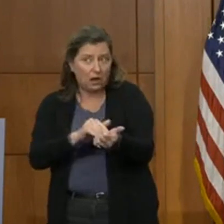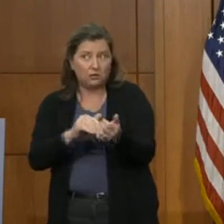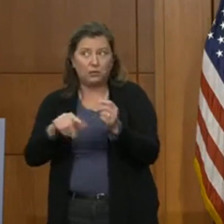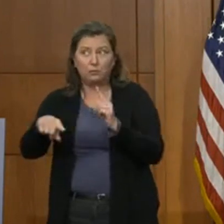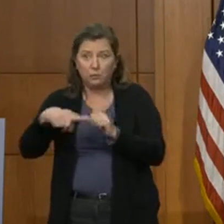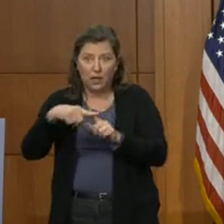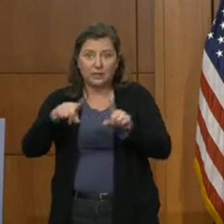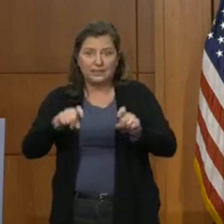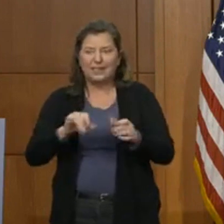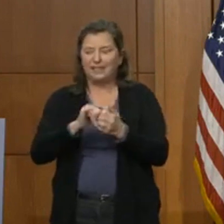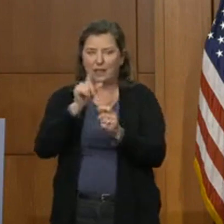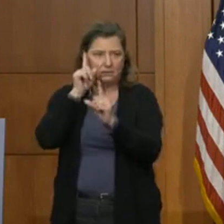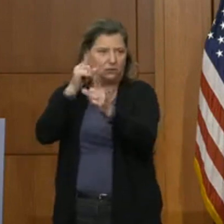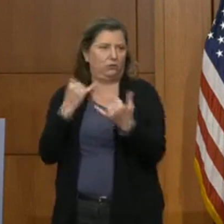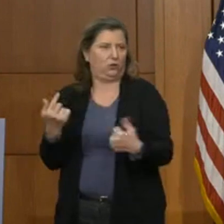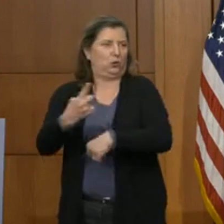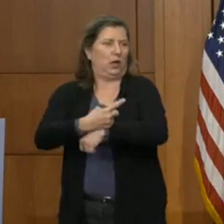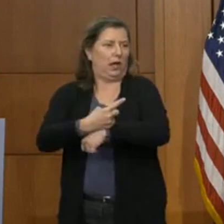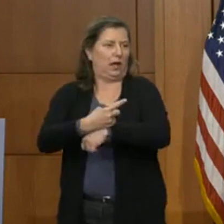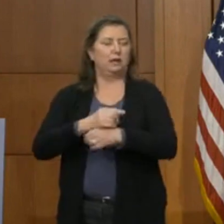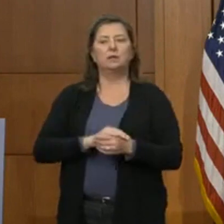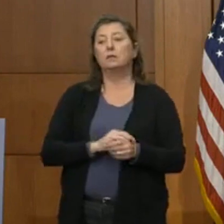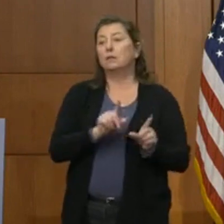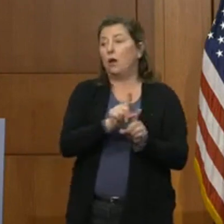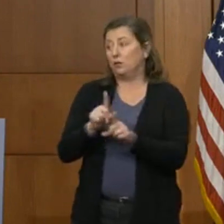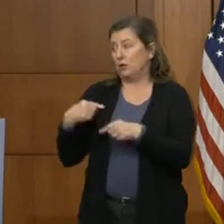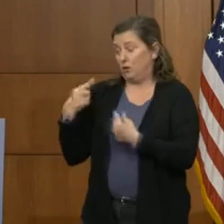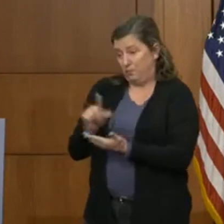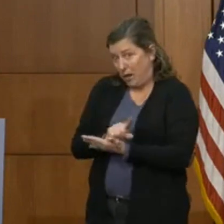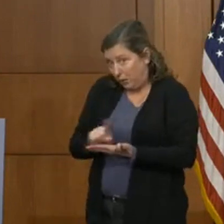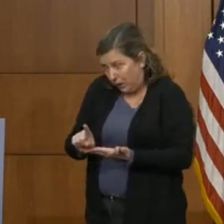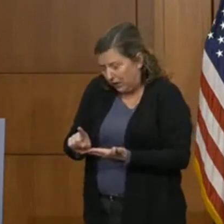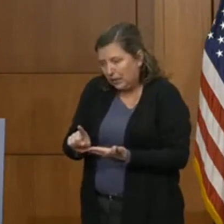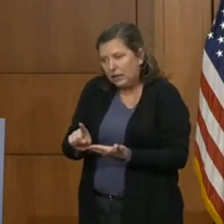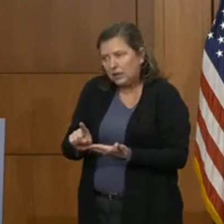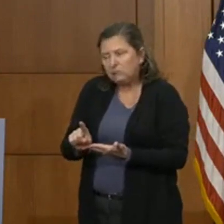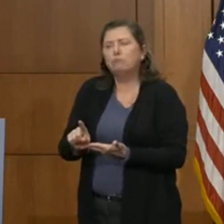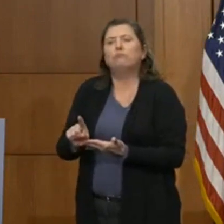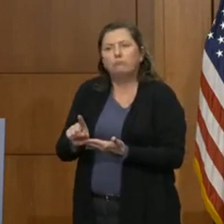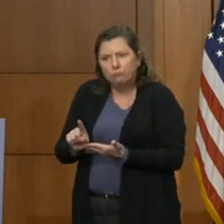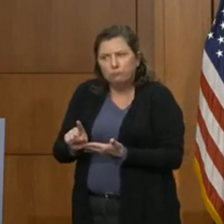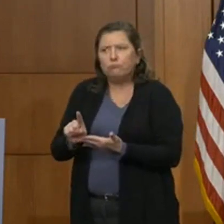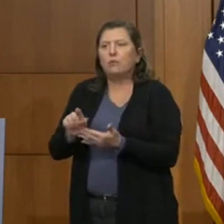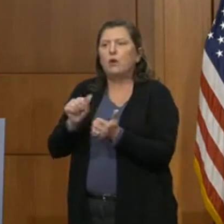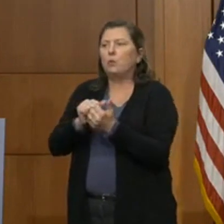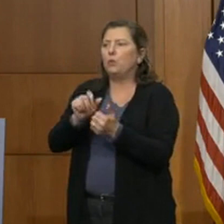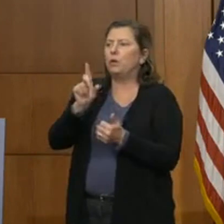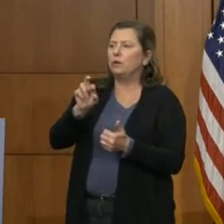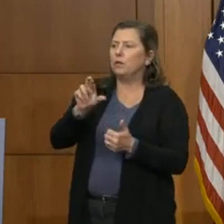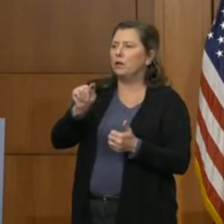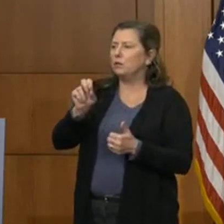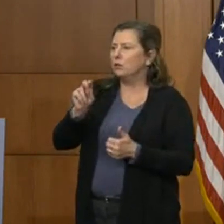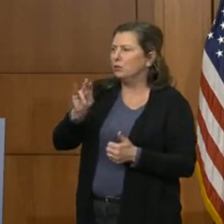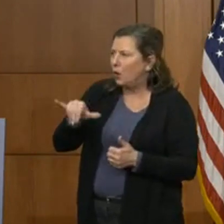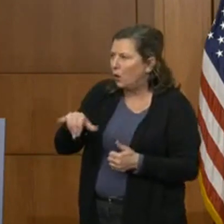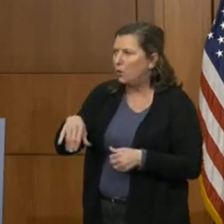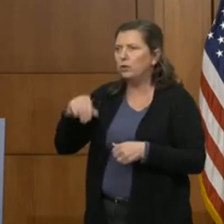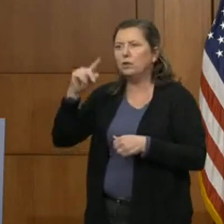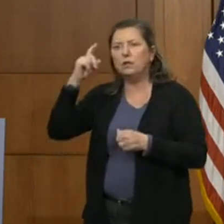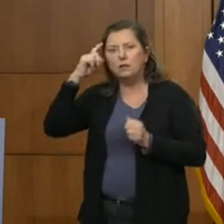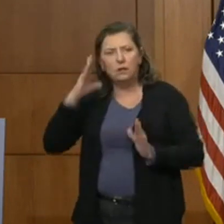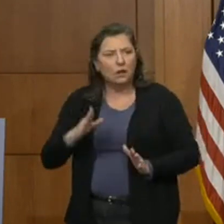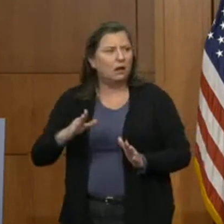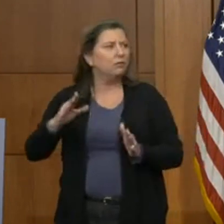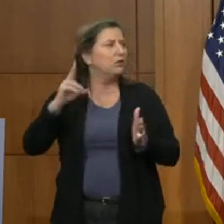is what we're working on today. I think the other thing I've learned in my week is that through the leadership of Dr. Toney and the governor and the secretary